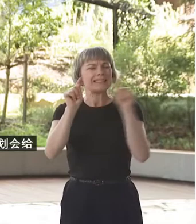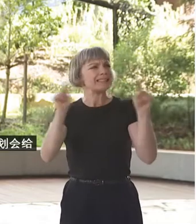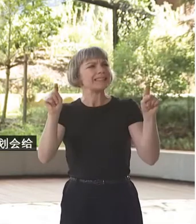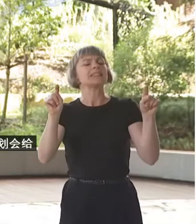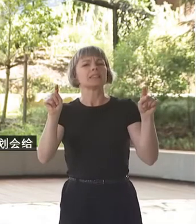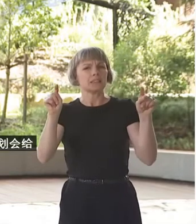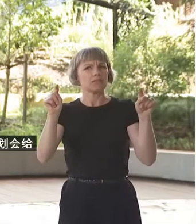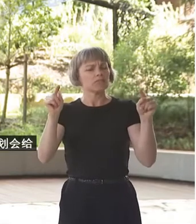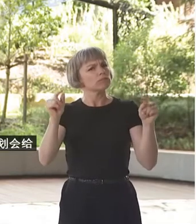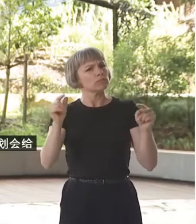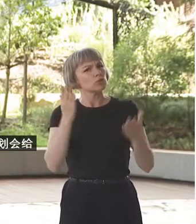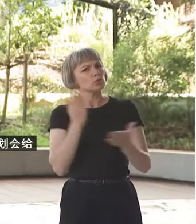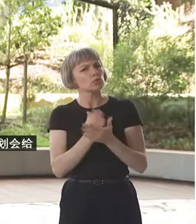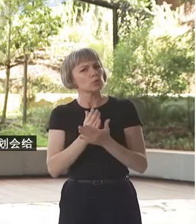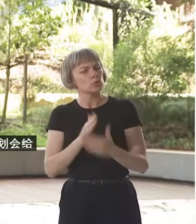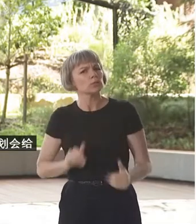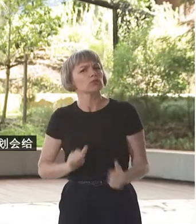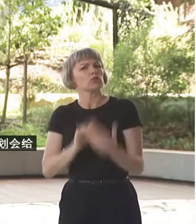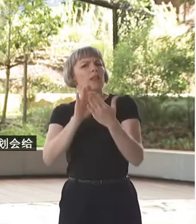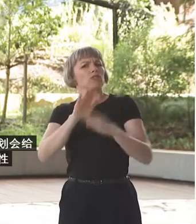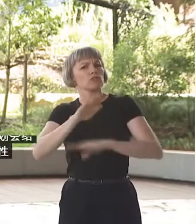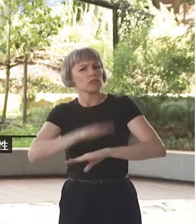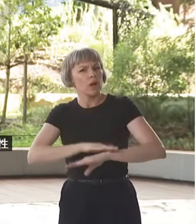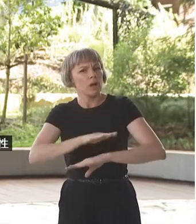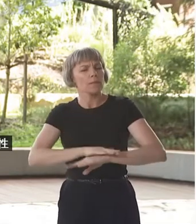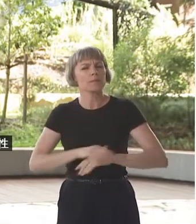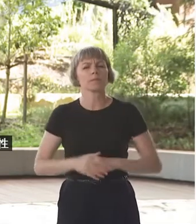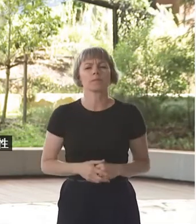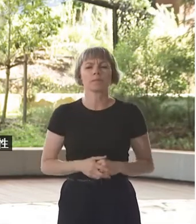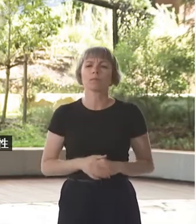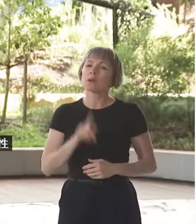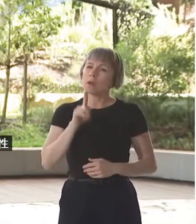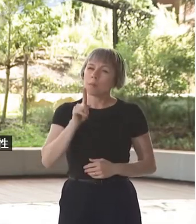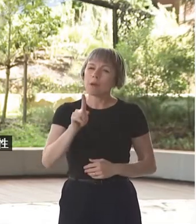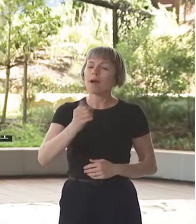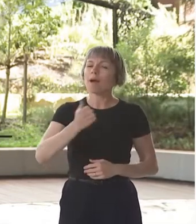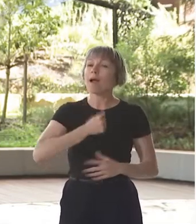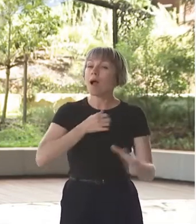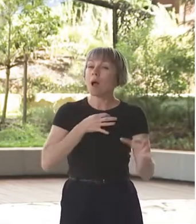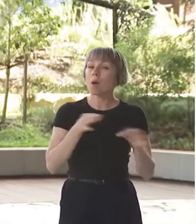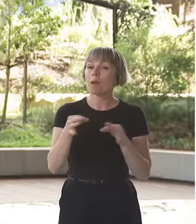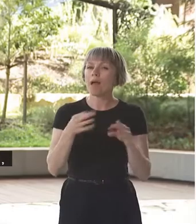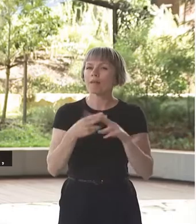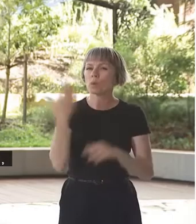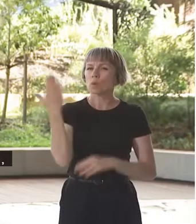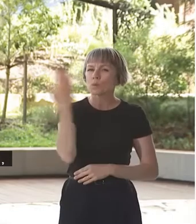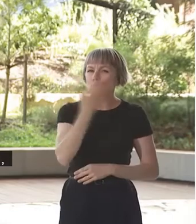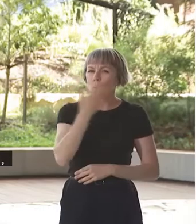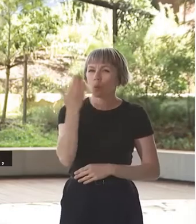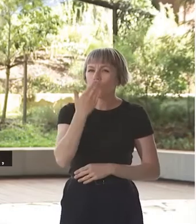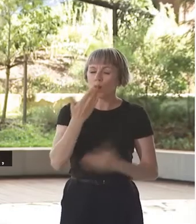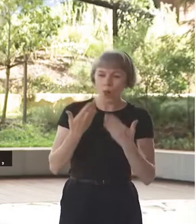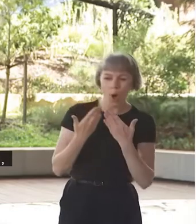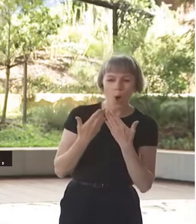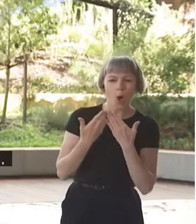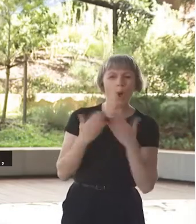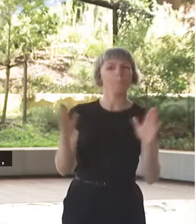give confidence and certainty to teachers and to parents that schools will be opening safely day one, term one.